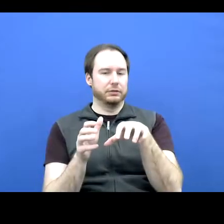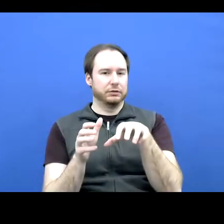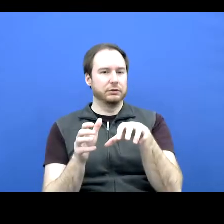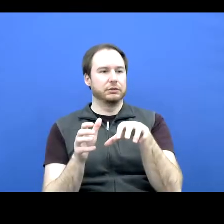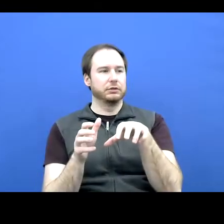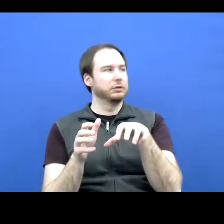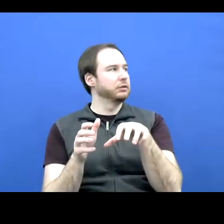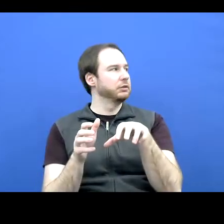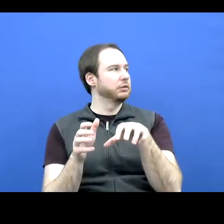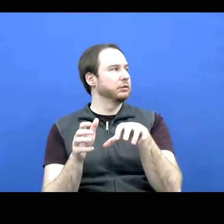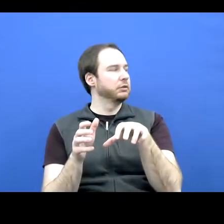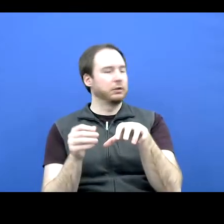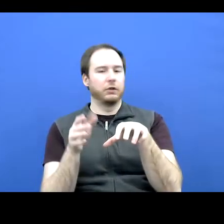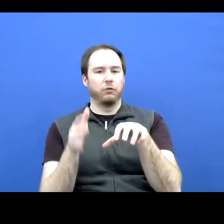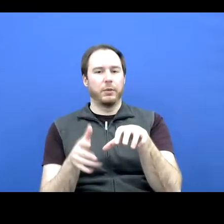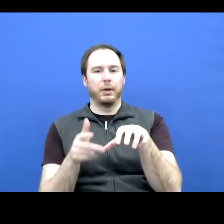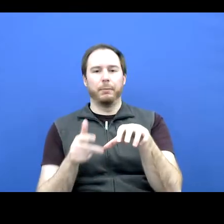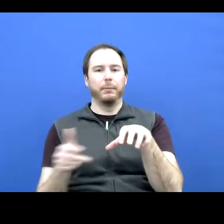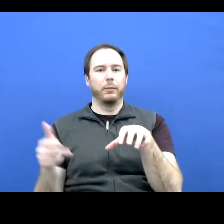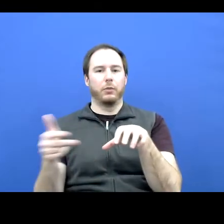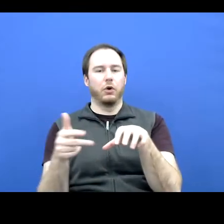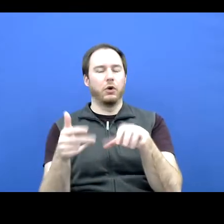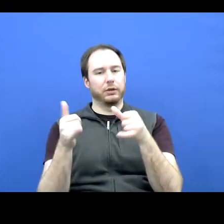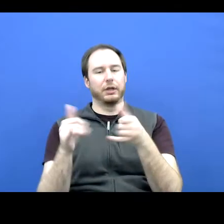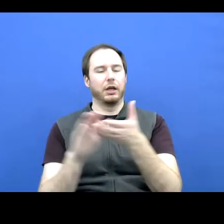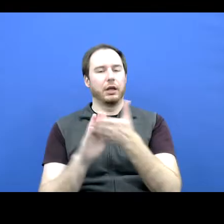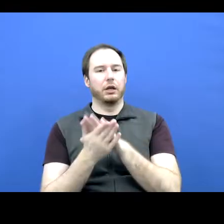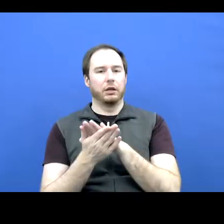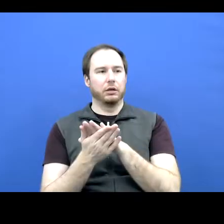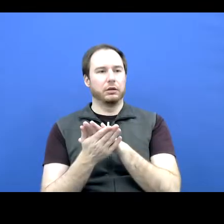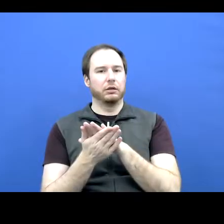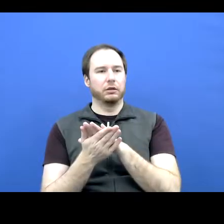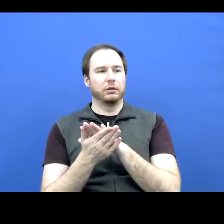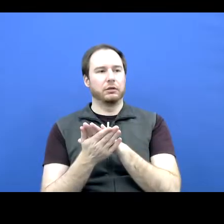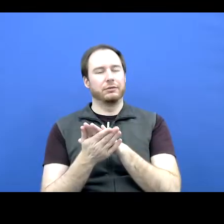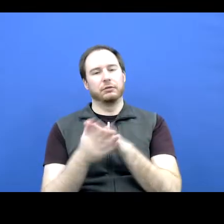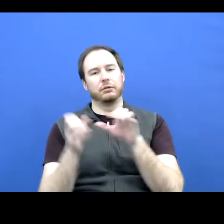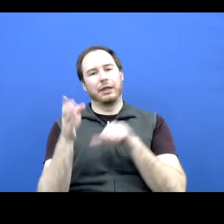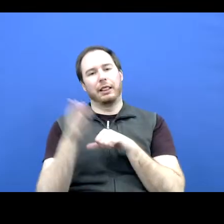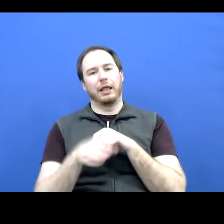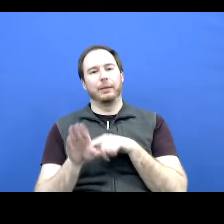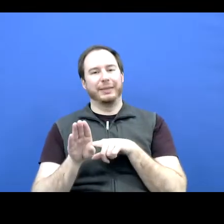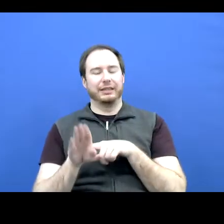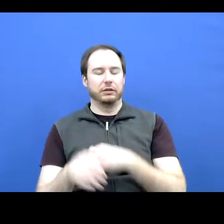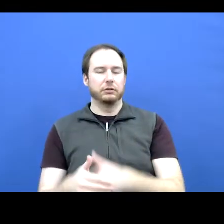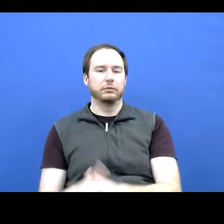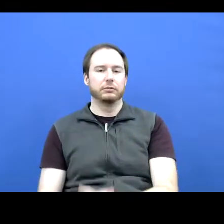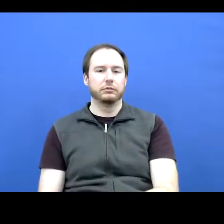remaining parking area is now, that's the /B.